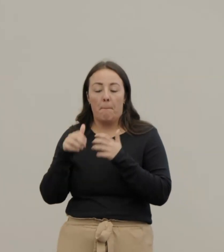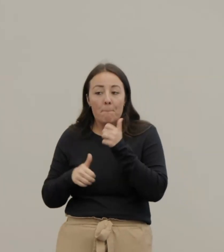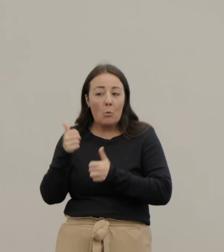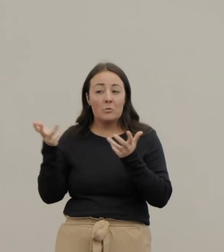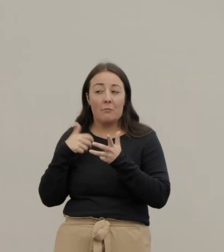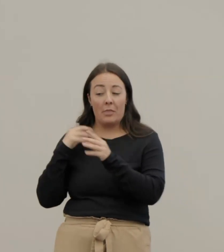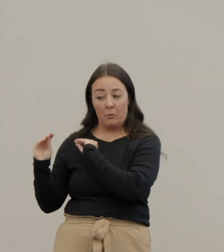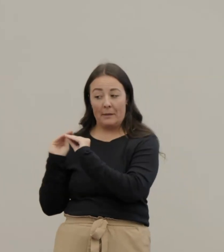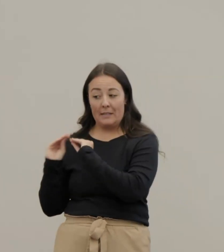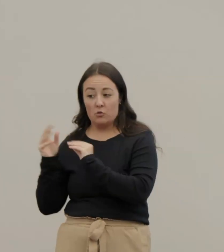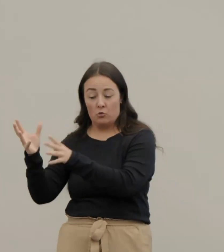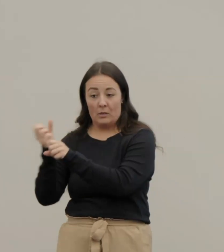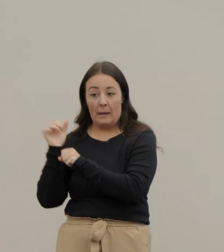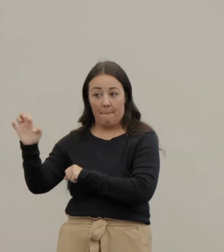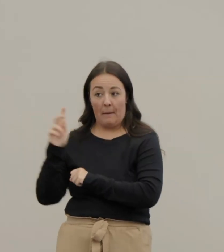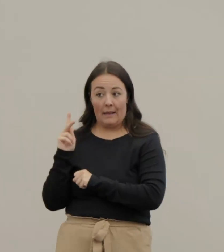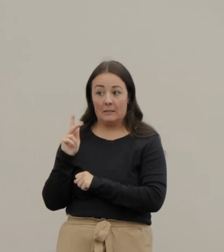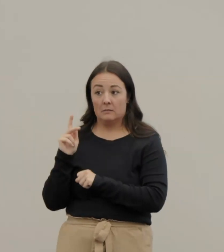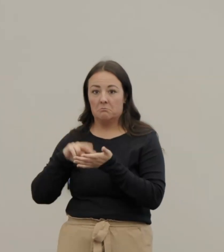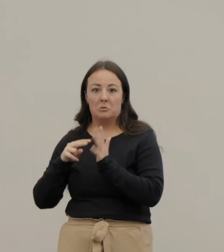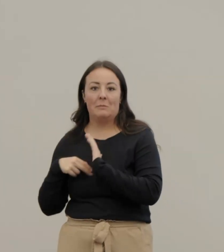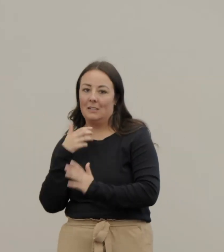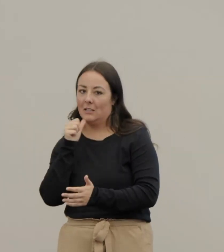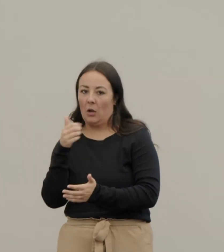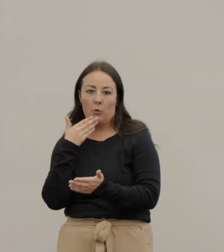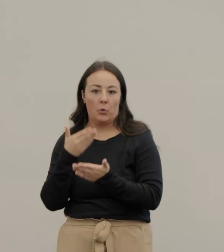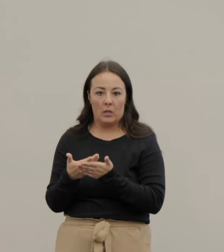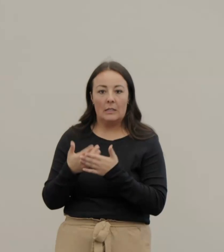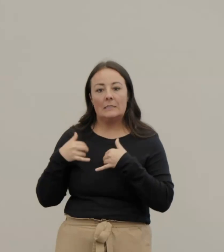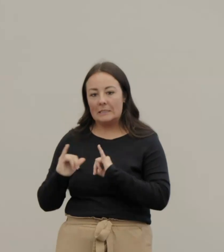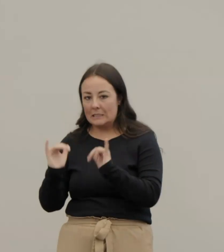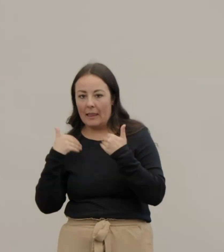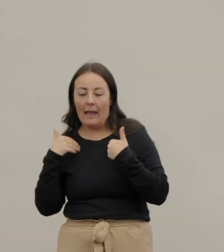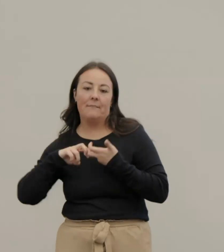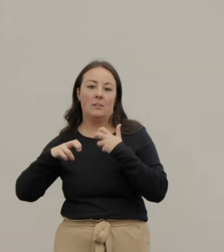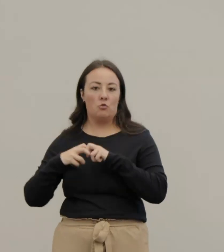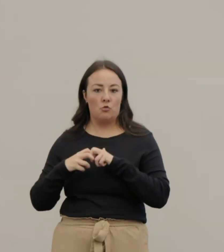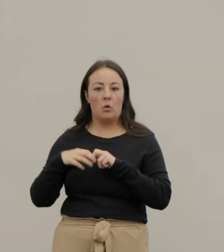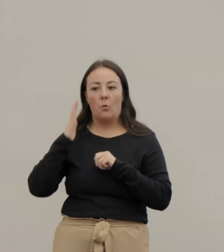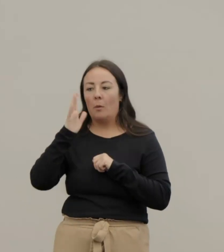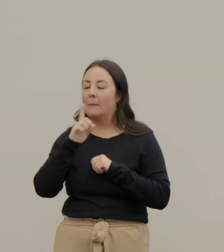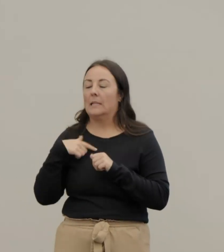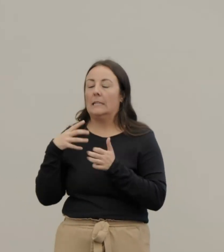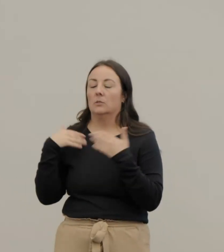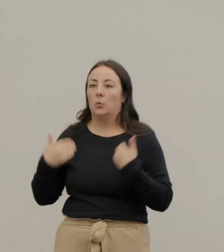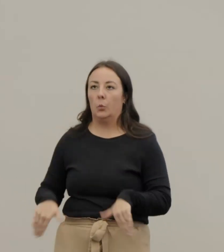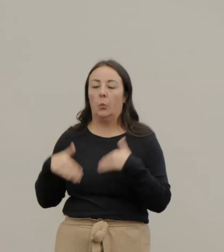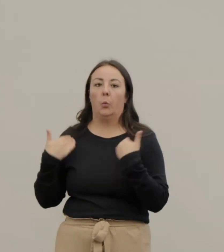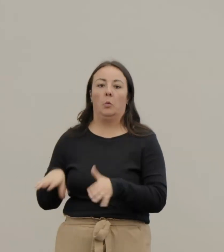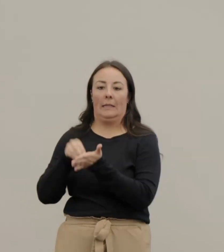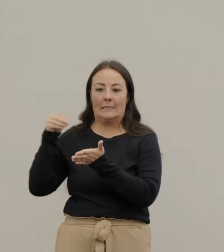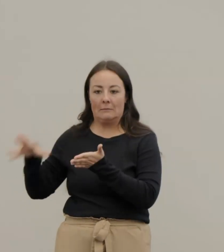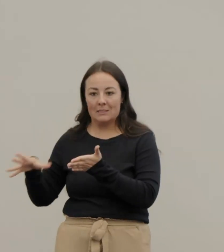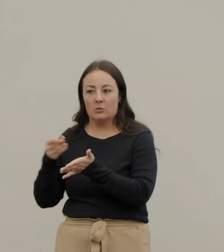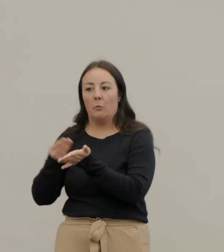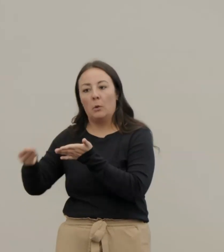be not good. It's still going to have issues, and it's going to be extraordinarily expensive to purchase that system